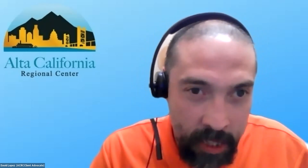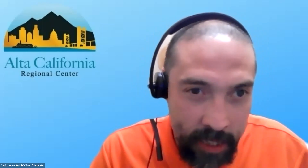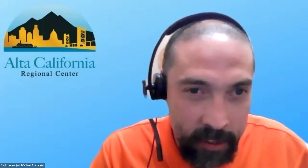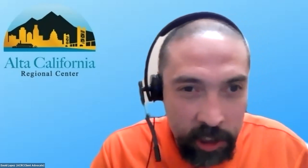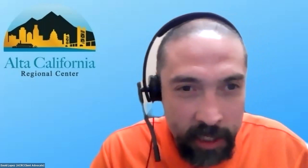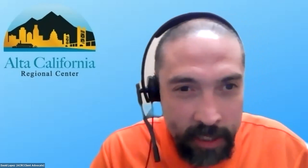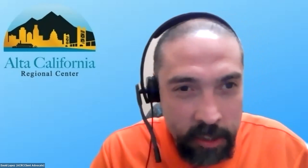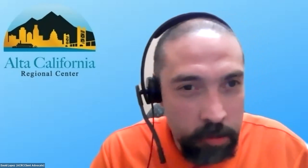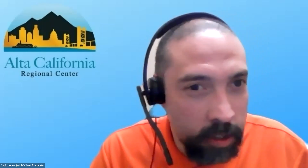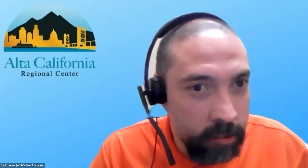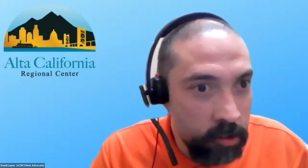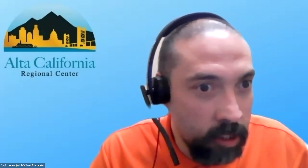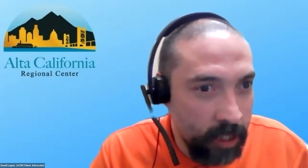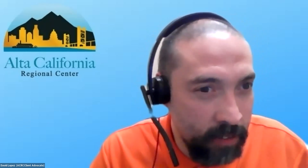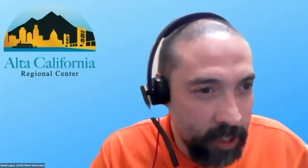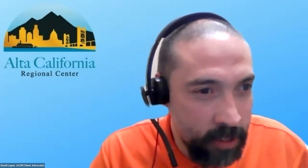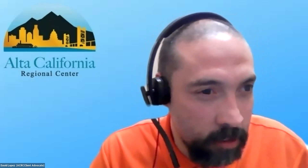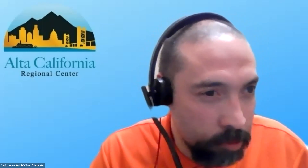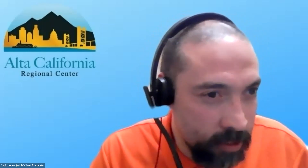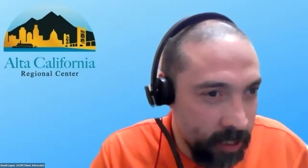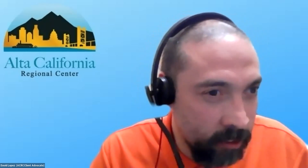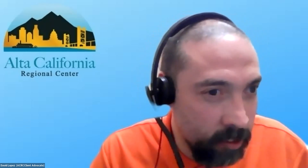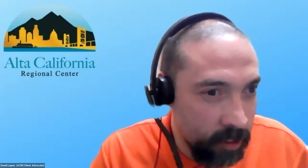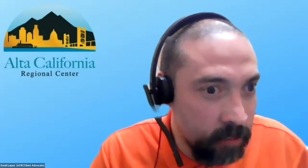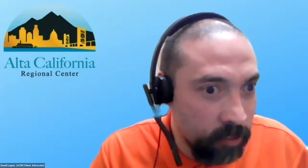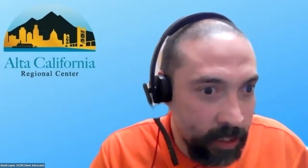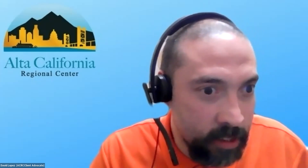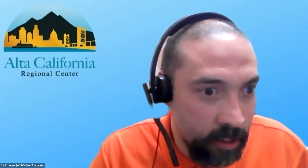through me, and I'll get you connected to our other 2 client advocates that are putting